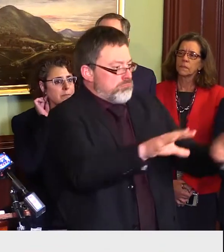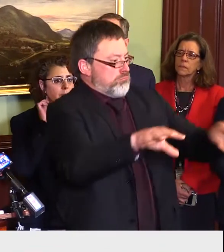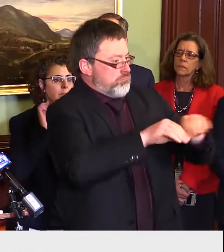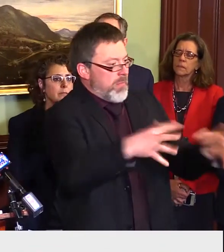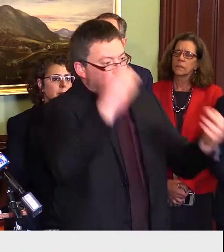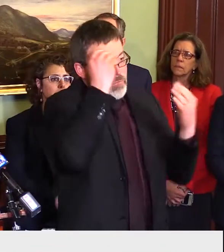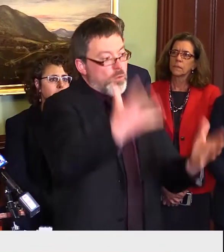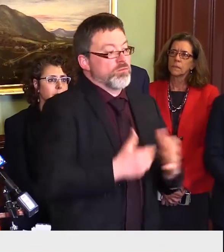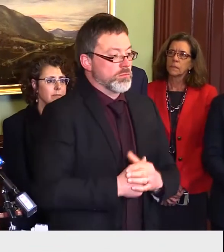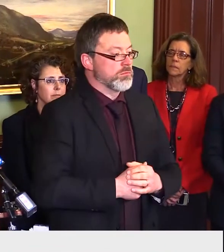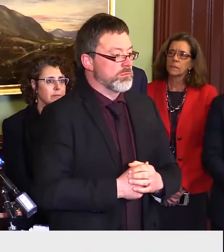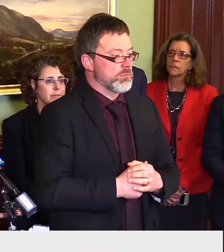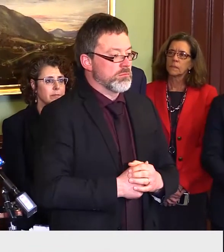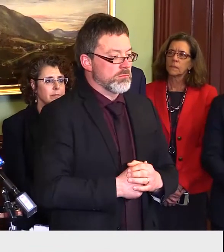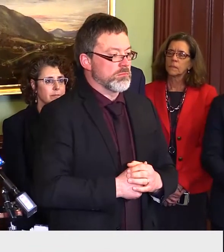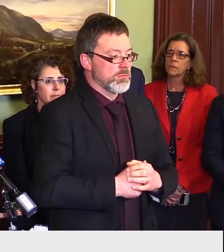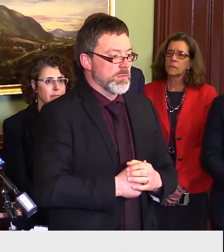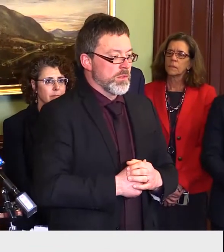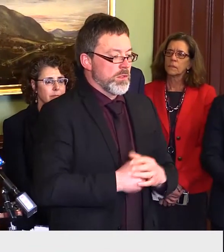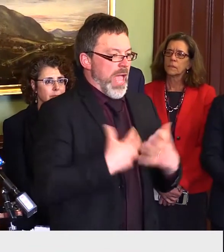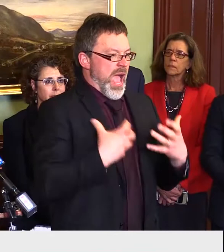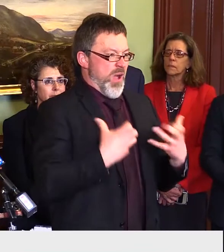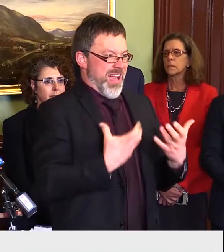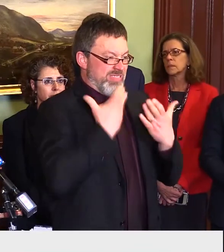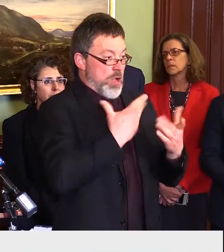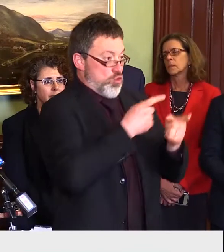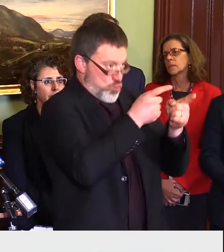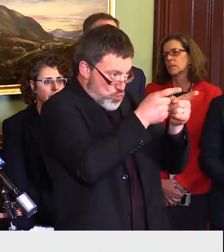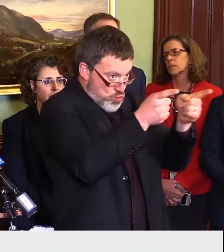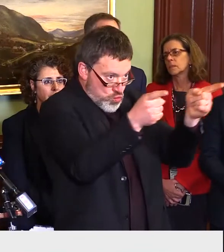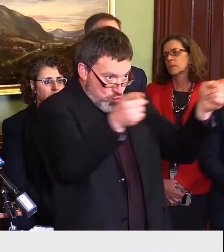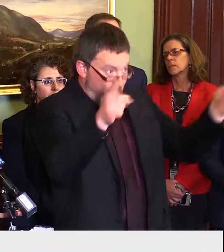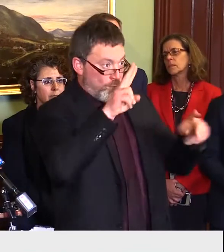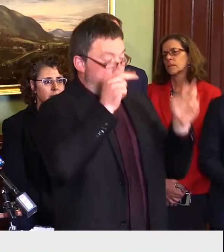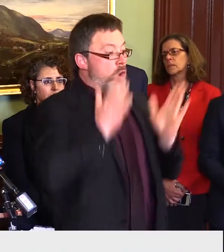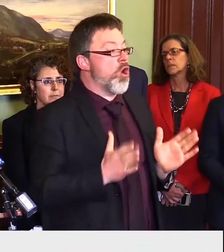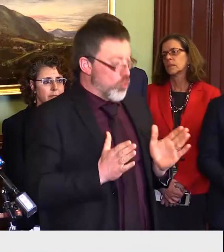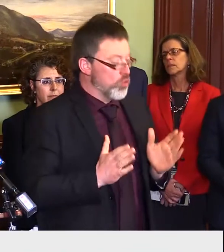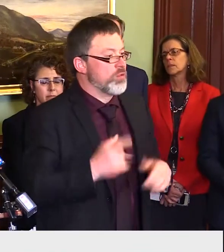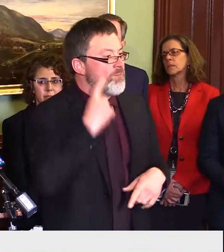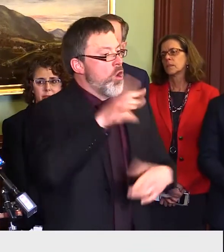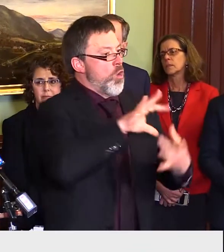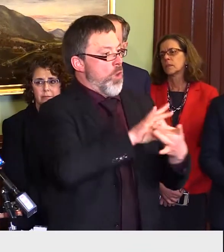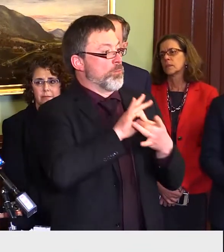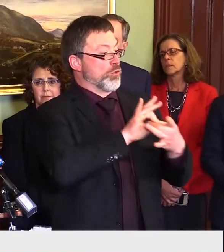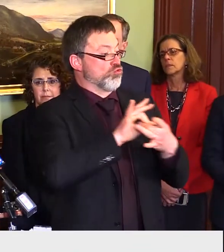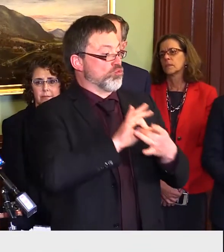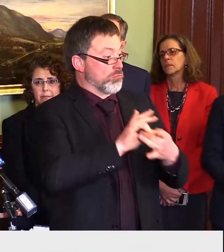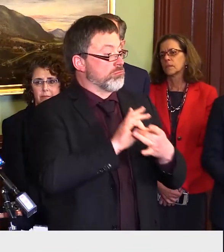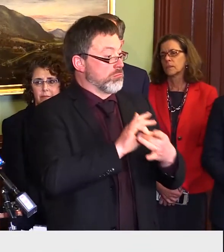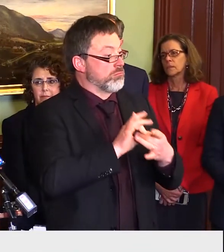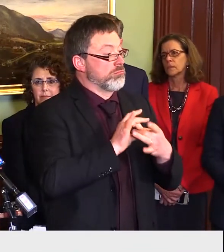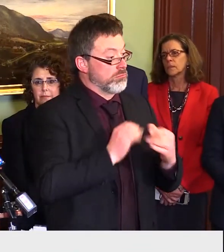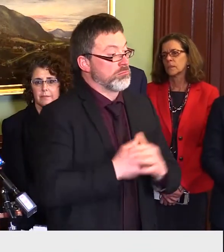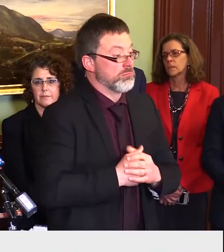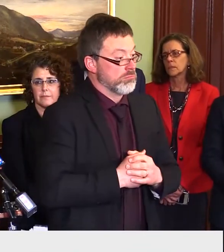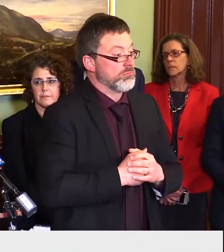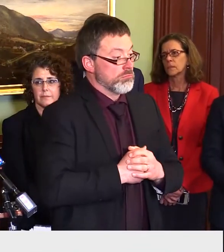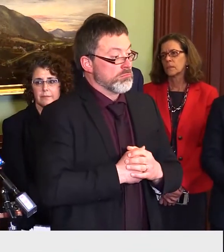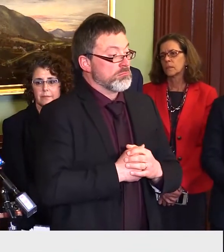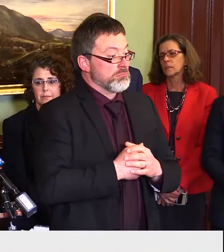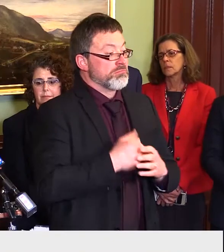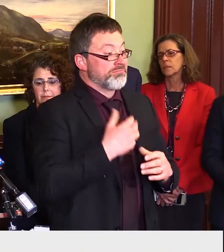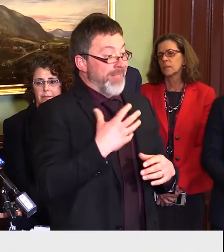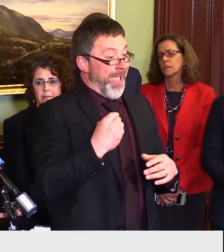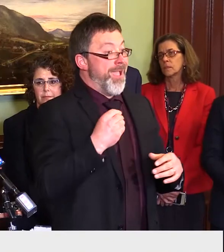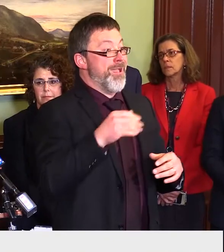all Vermonters for their understanding, cooperation, and action to help protect and support their own families,